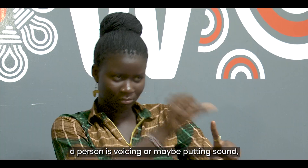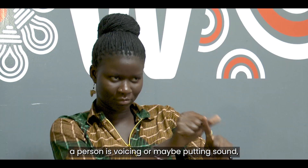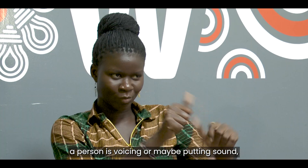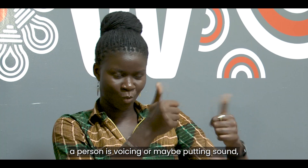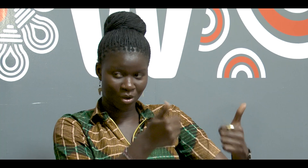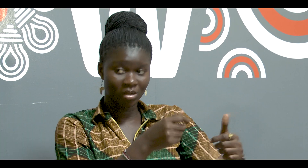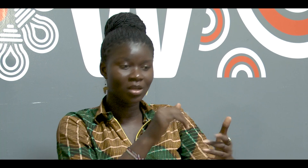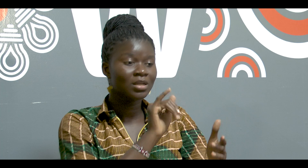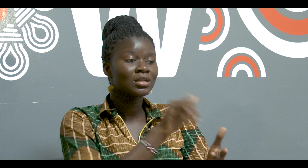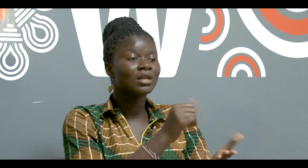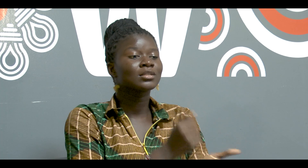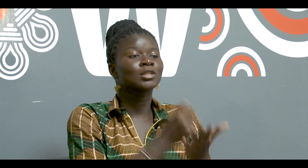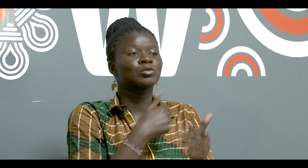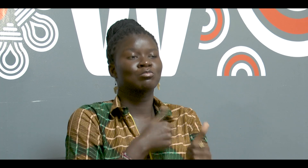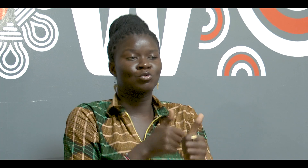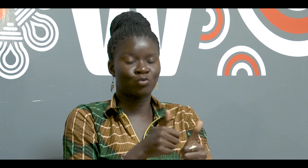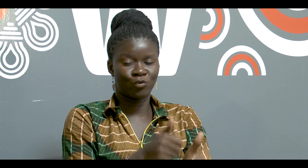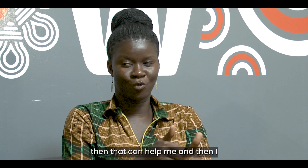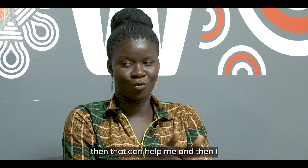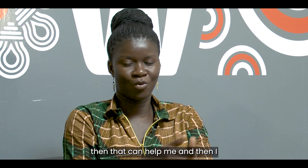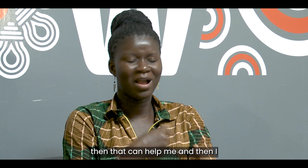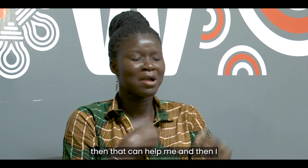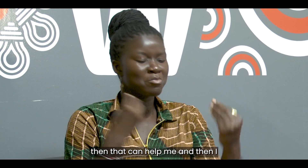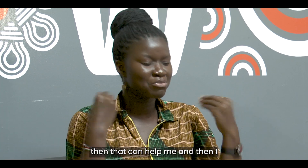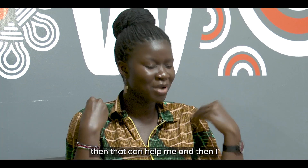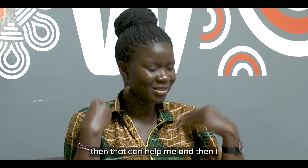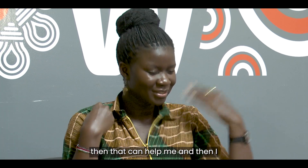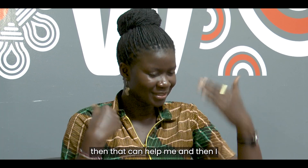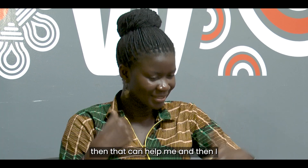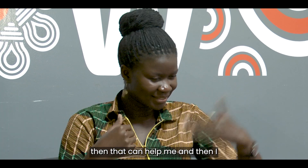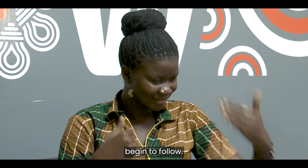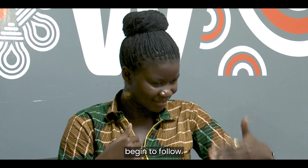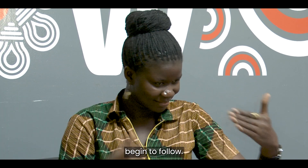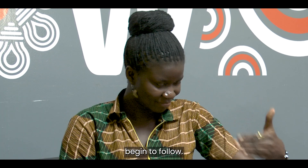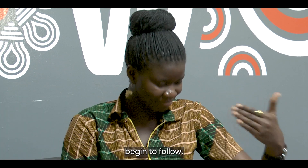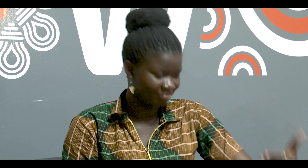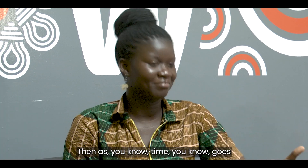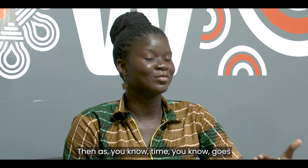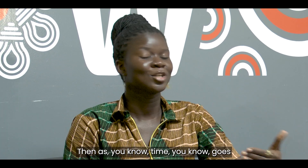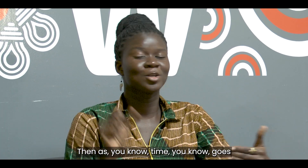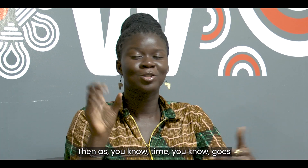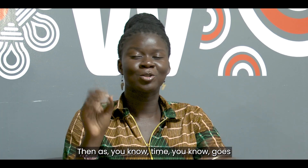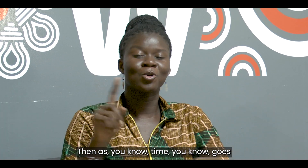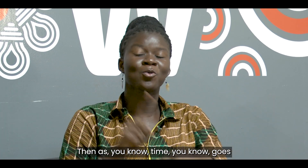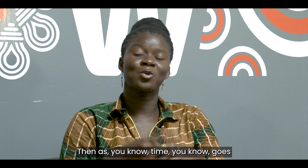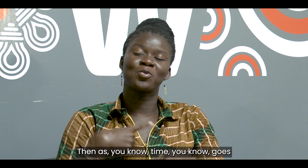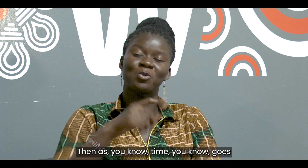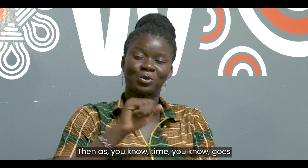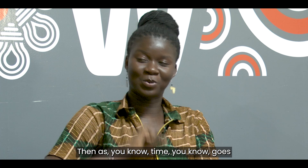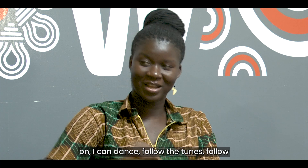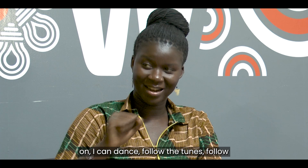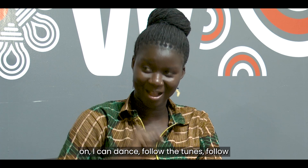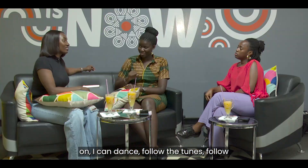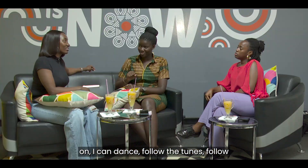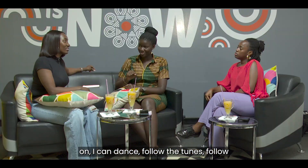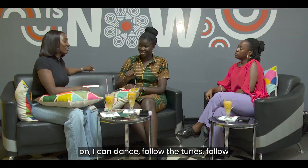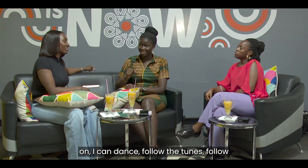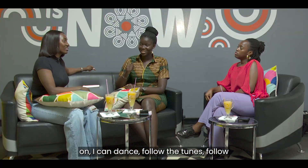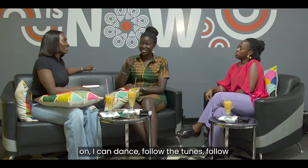sound, then that can help me, and then I begin to follow. Then as time goes on, I can